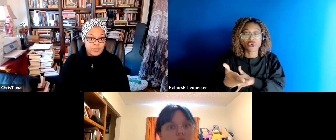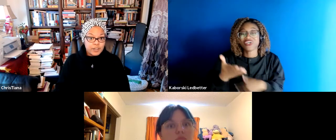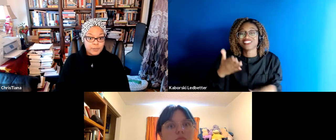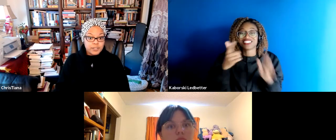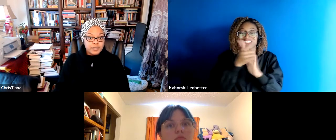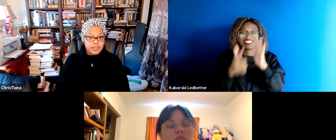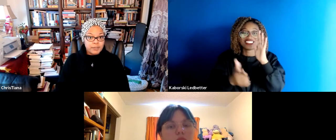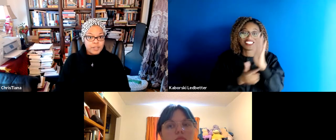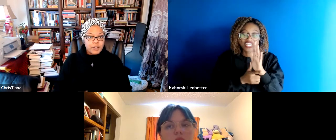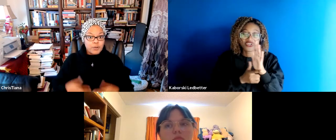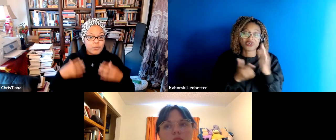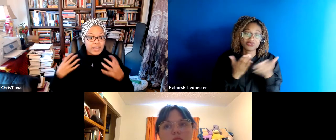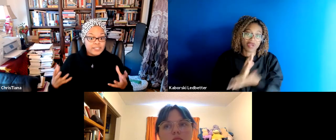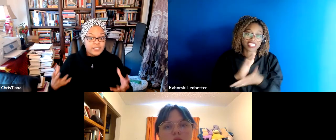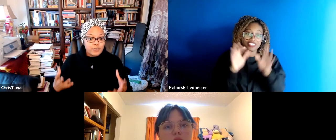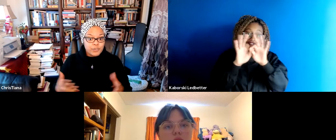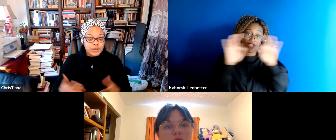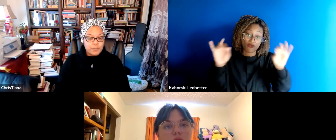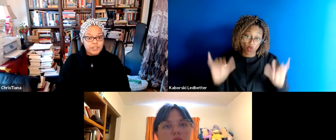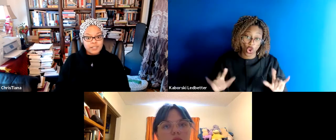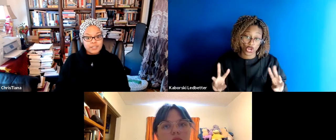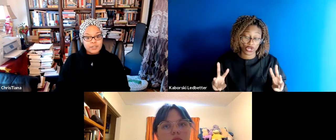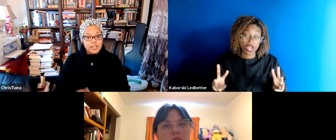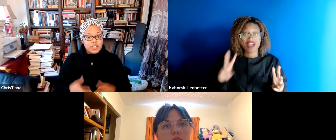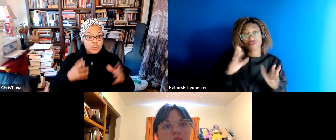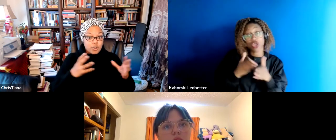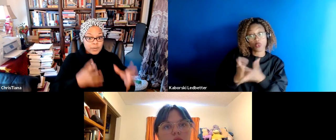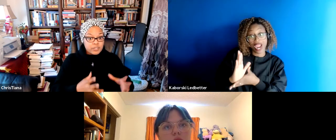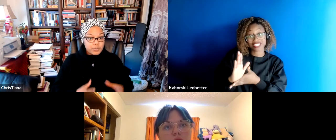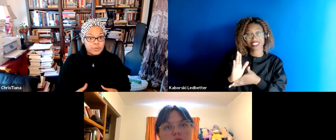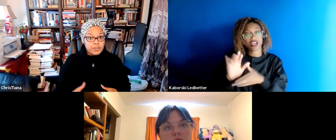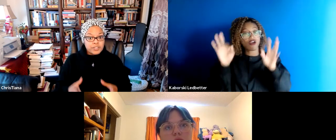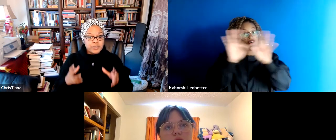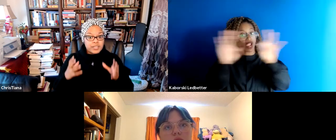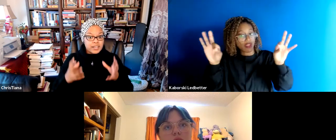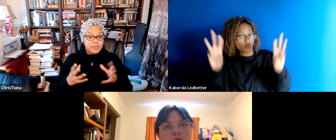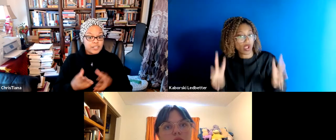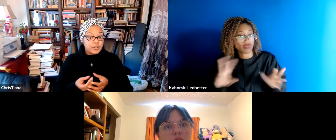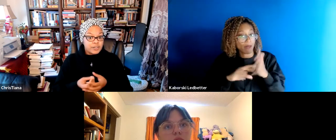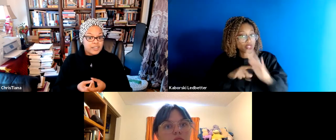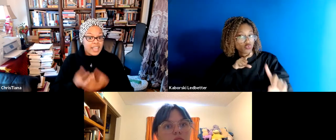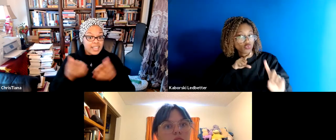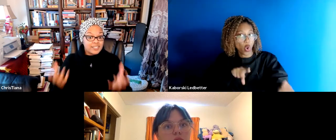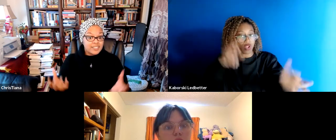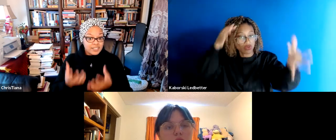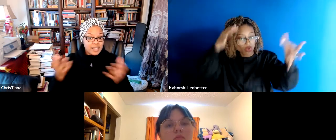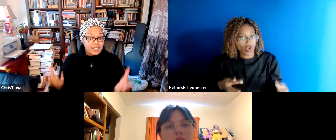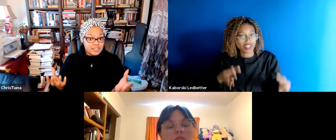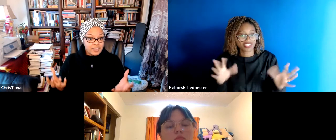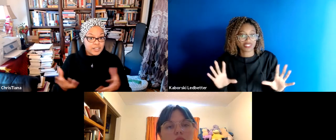rights framework. A rights framework means that you're going to court, you're creating what they call a